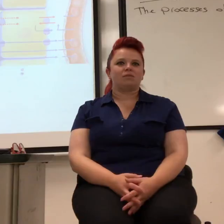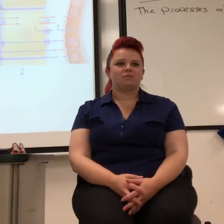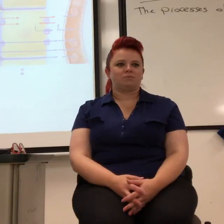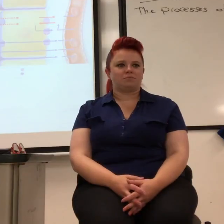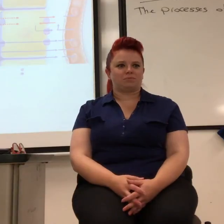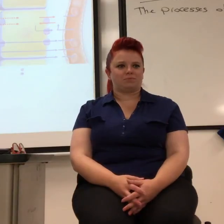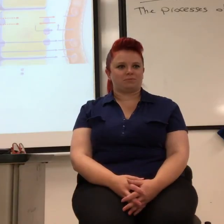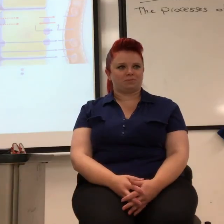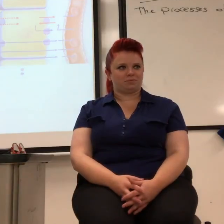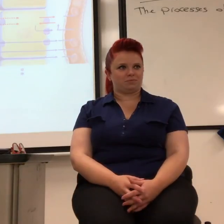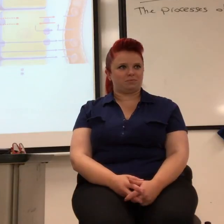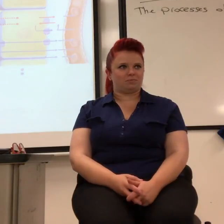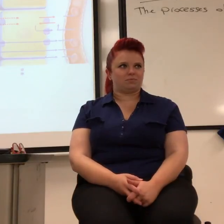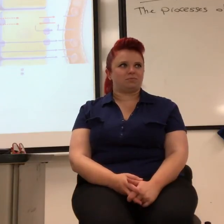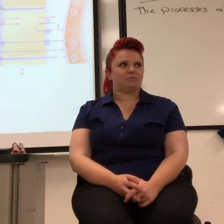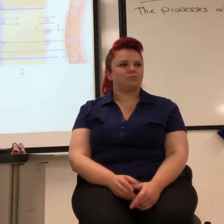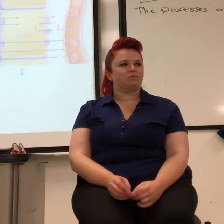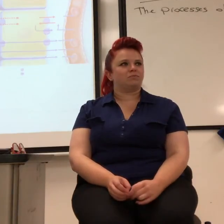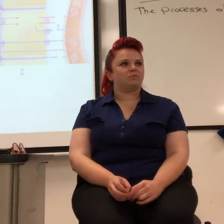Have maximum limits.